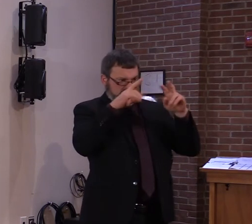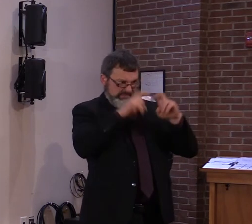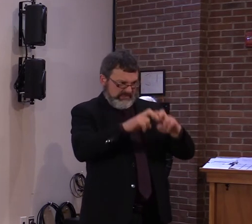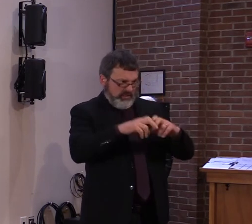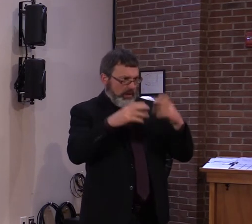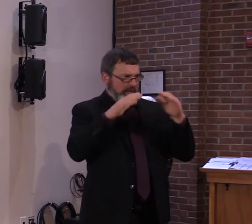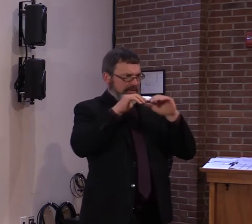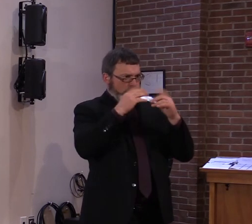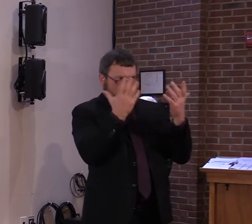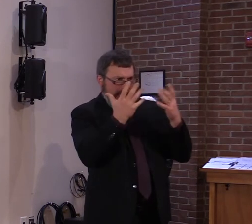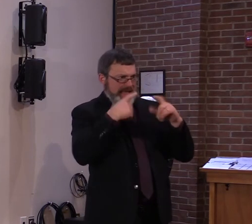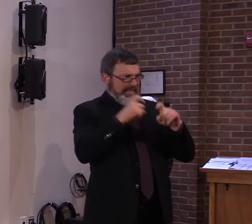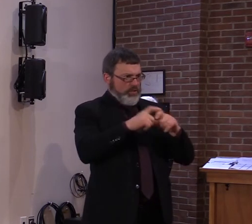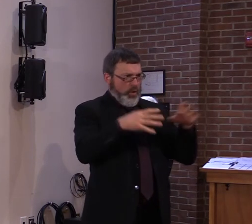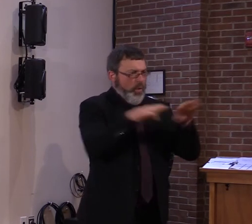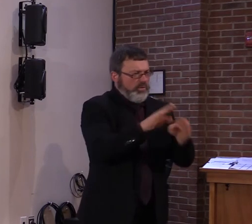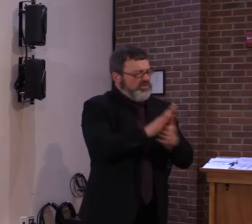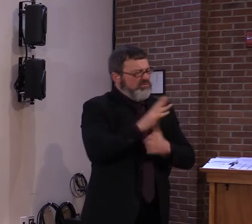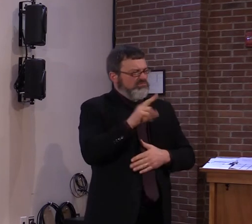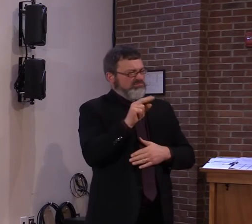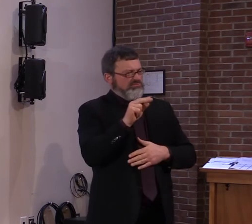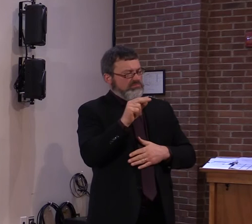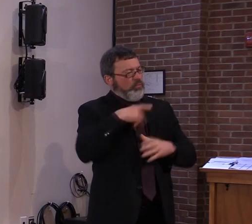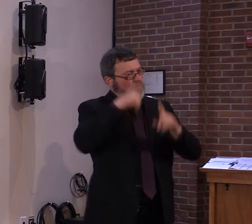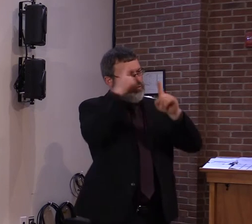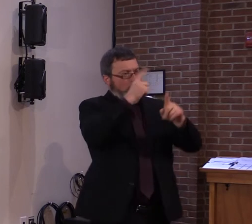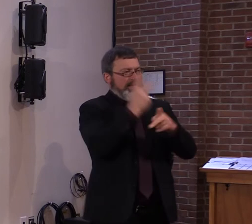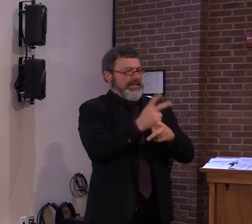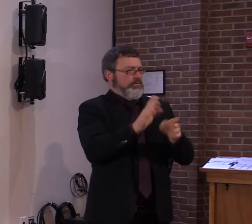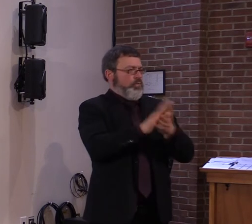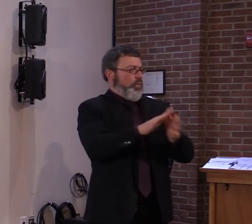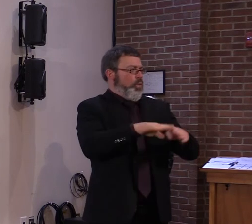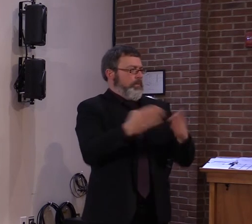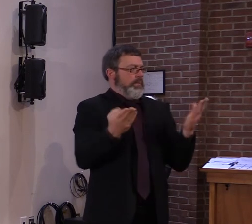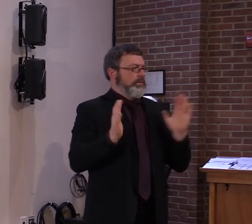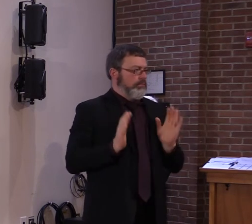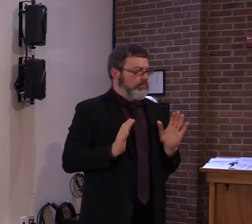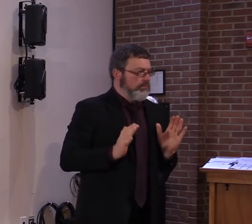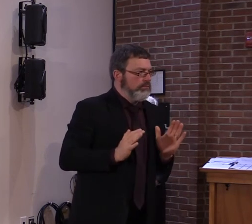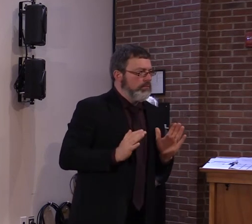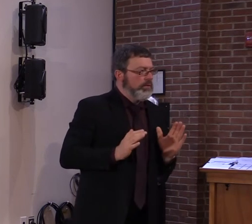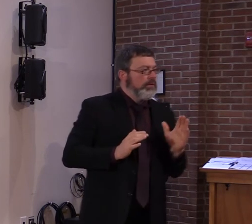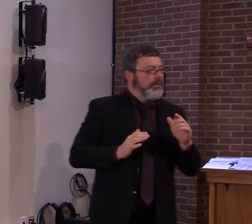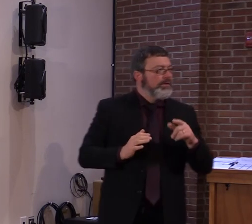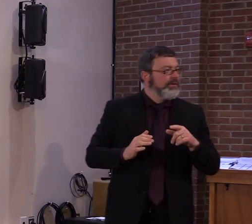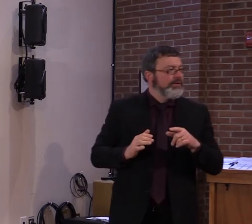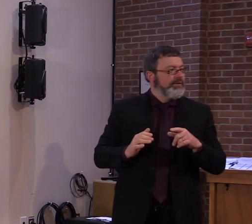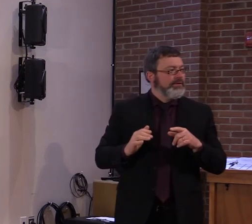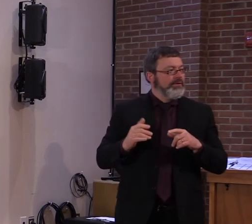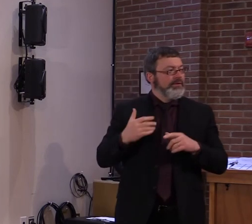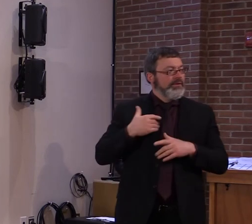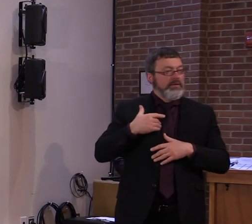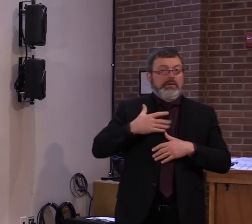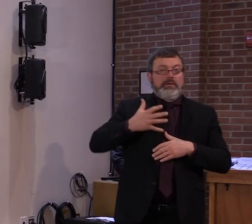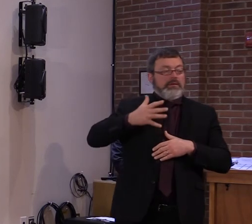Okay. All right. Thank you. I appreciate it. And then just one other question. I've heard varying